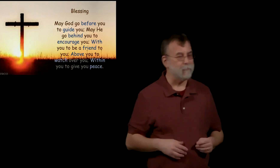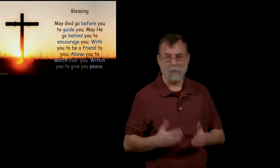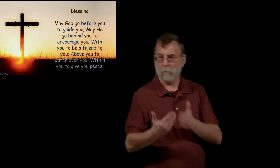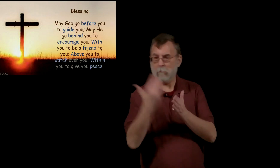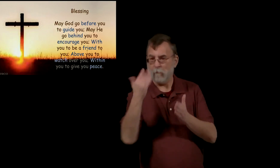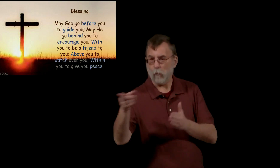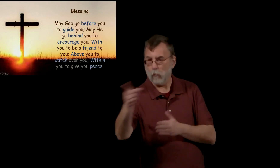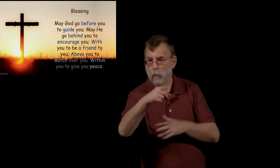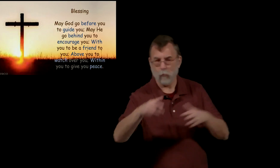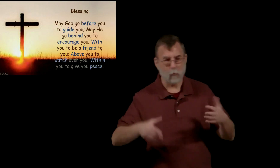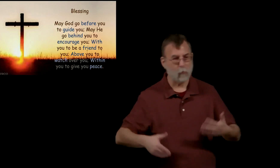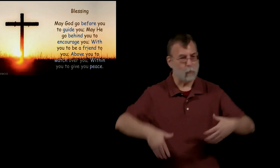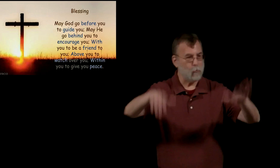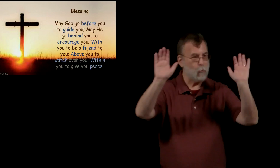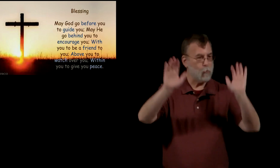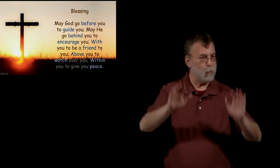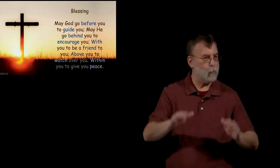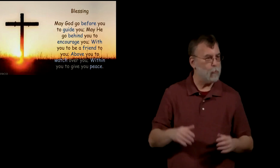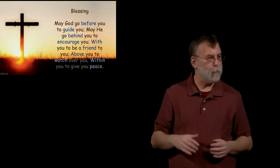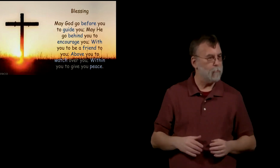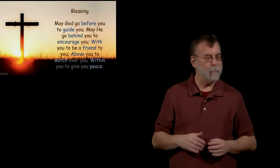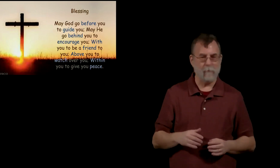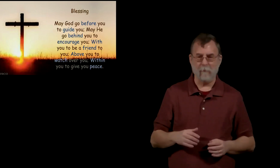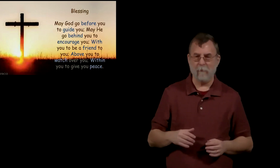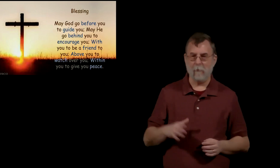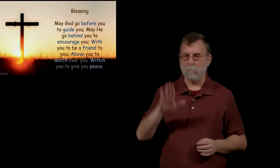Okay, before you leave,